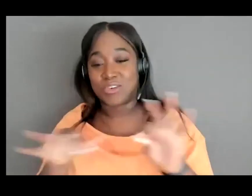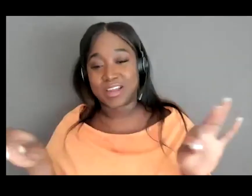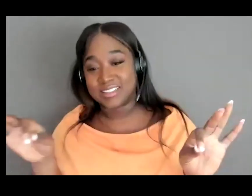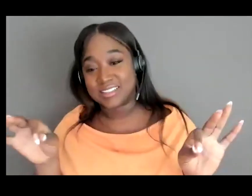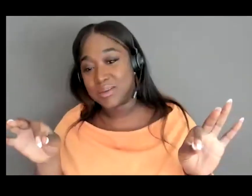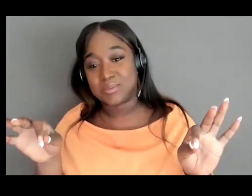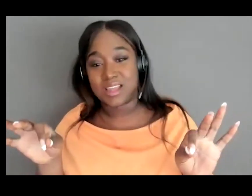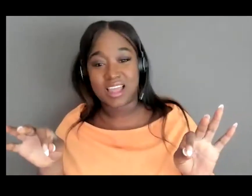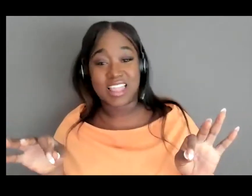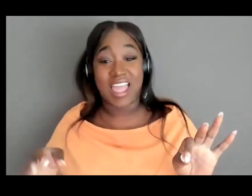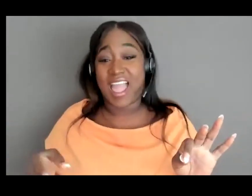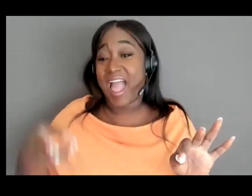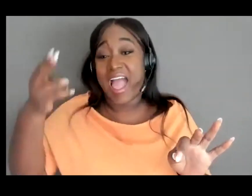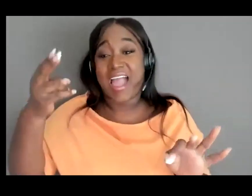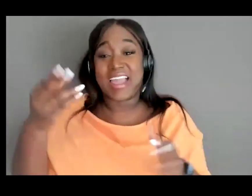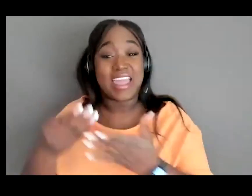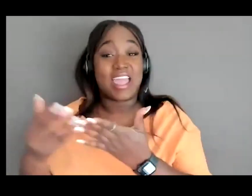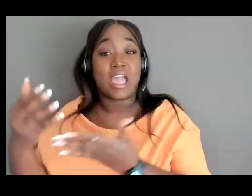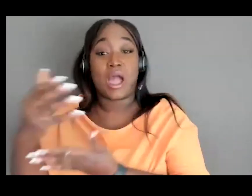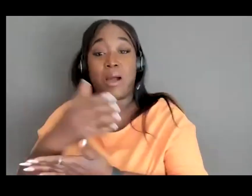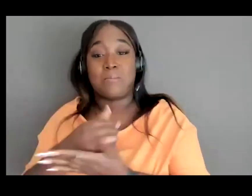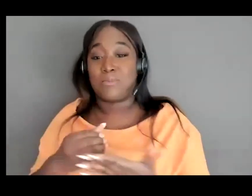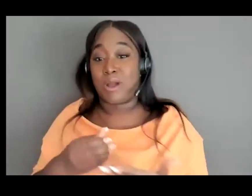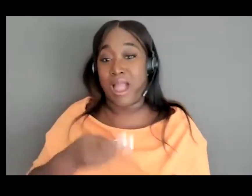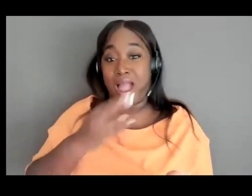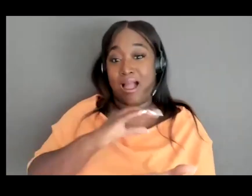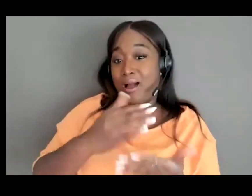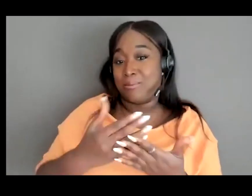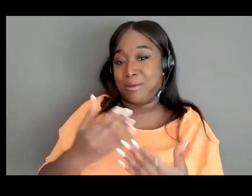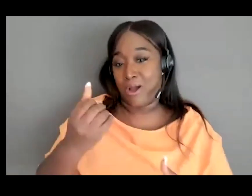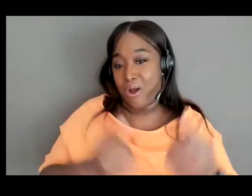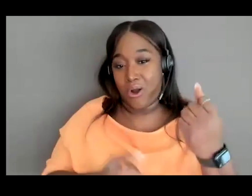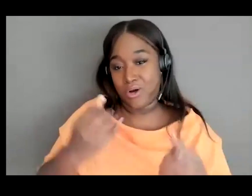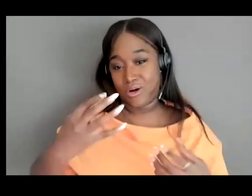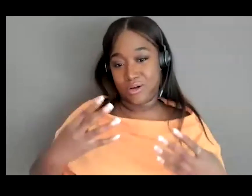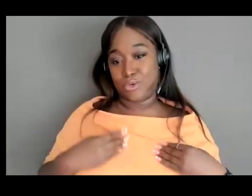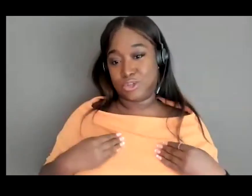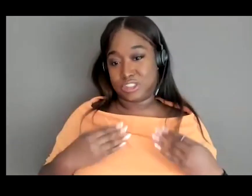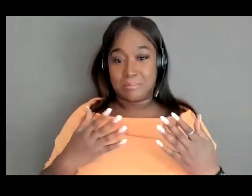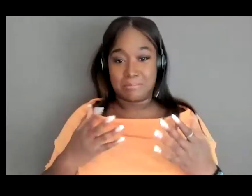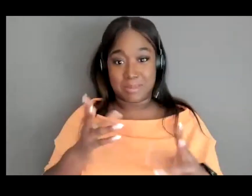I don't know how to phrase this, but high income, high auto ownership